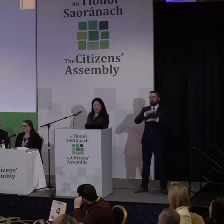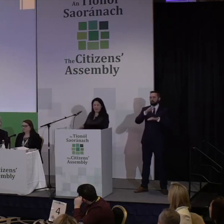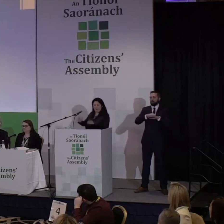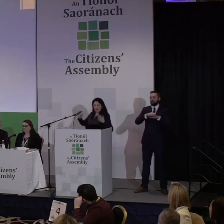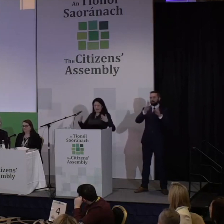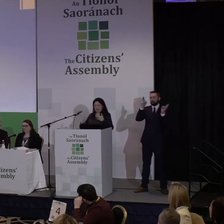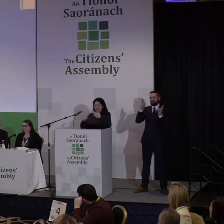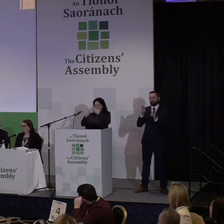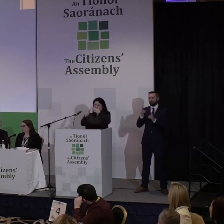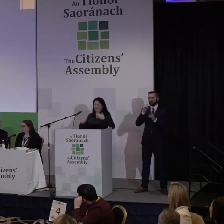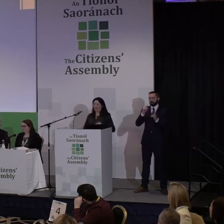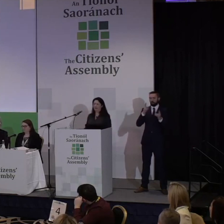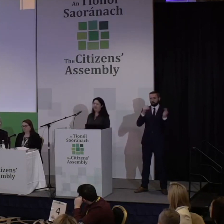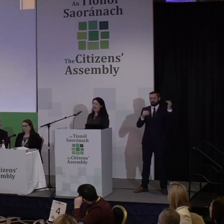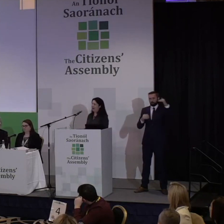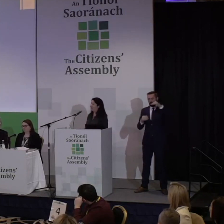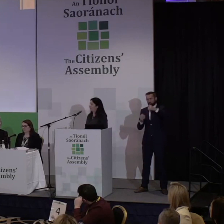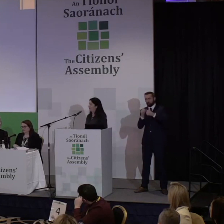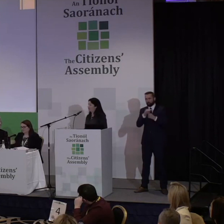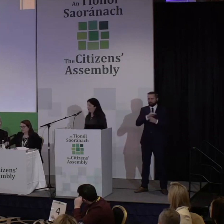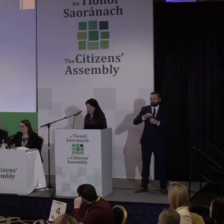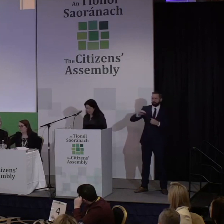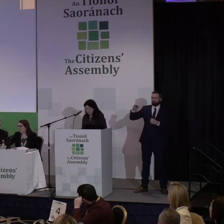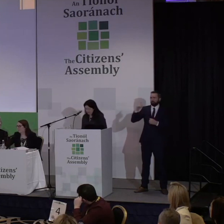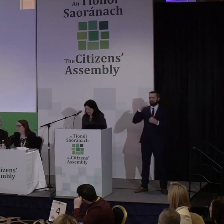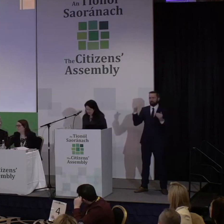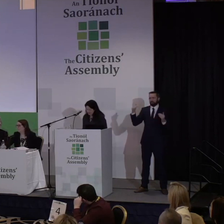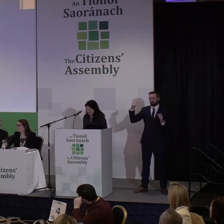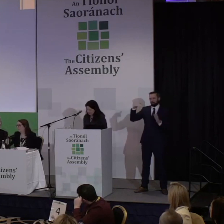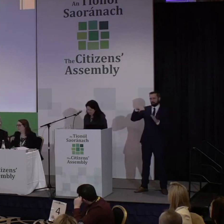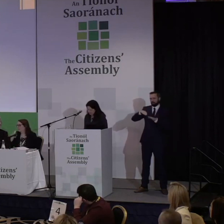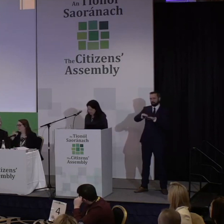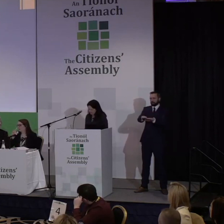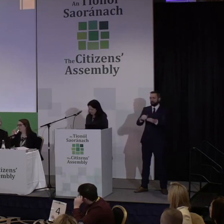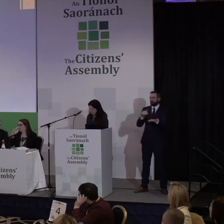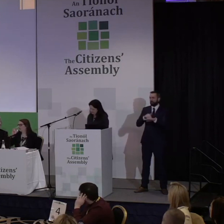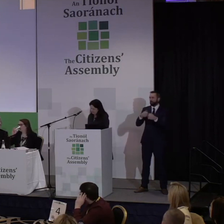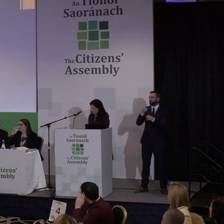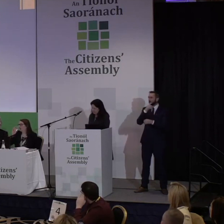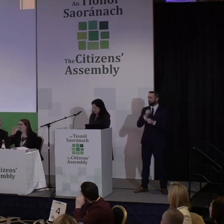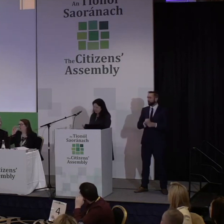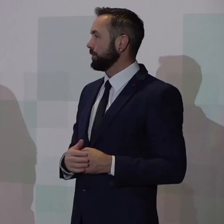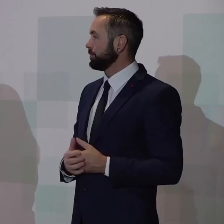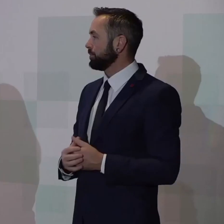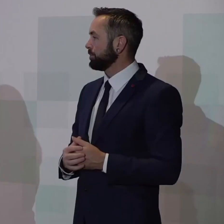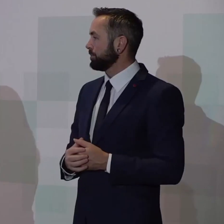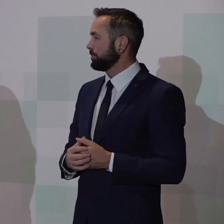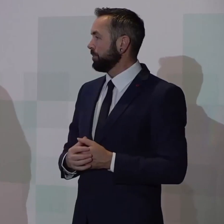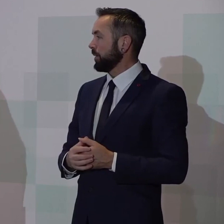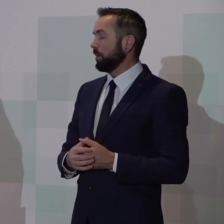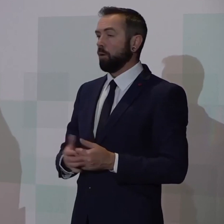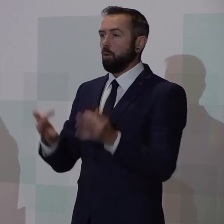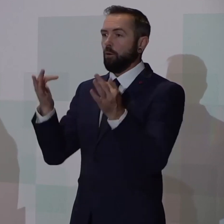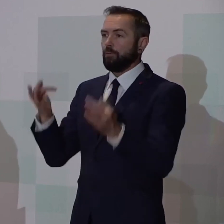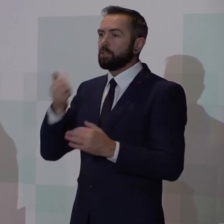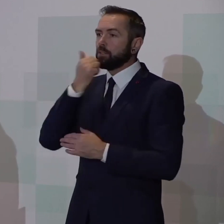at the top. So you can see that kind of, if you like, convergence effect that we're talking about. So official statistics